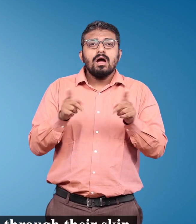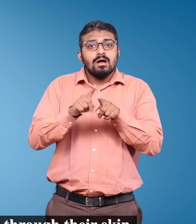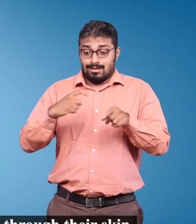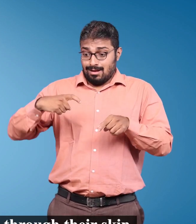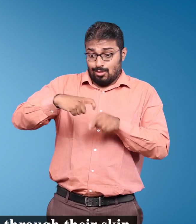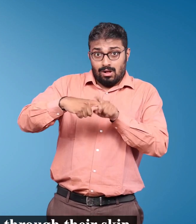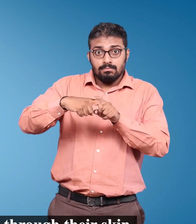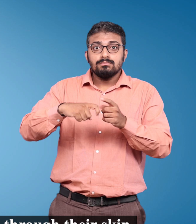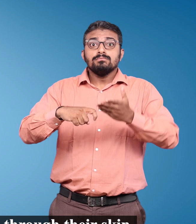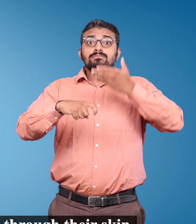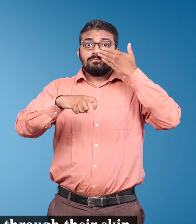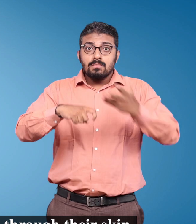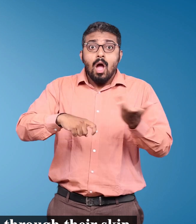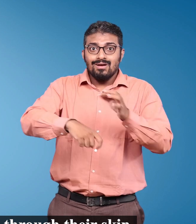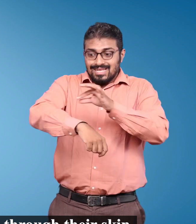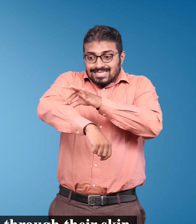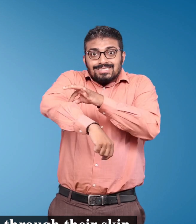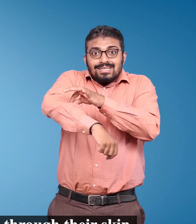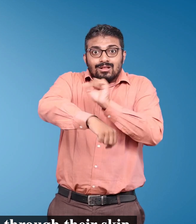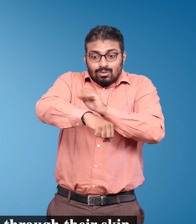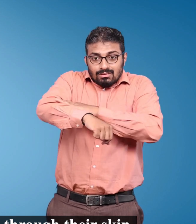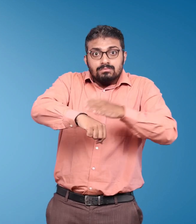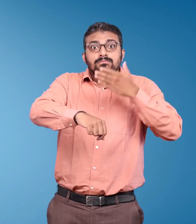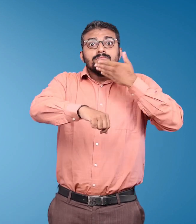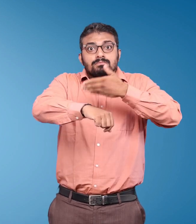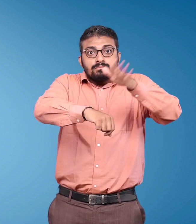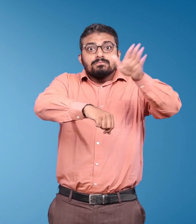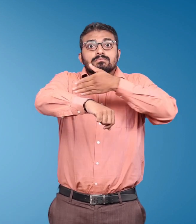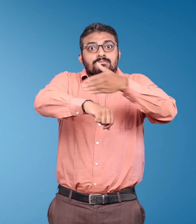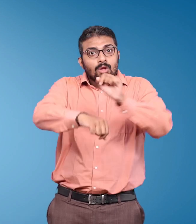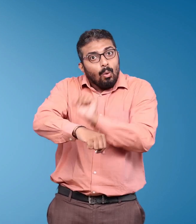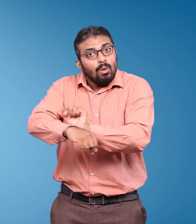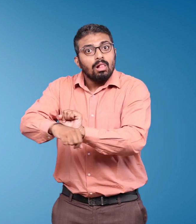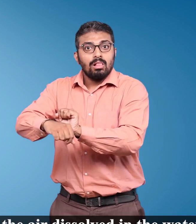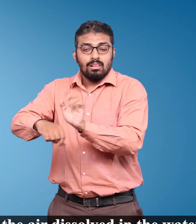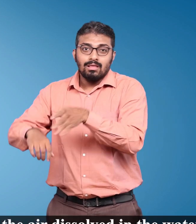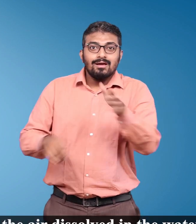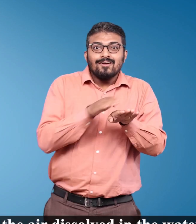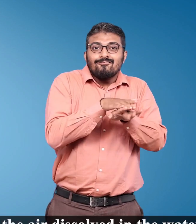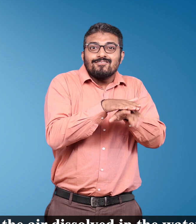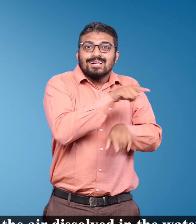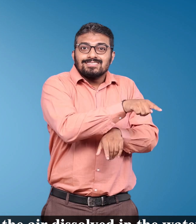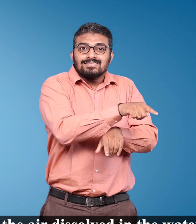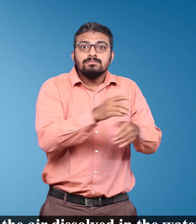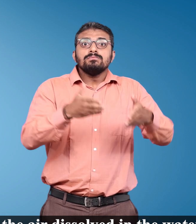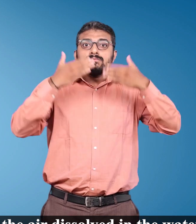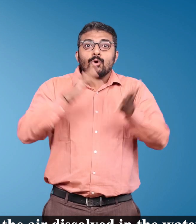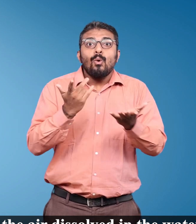example, earthworms breathe through their skin and fish use gills for